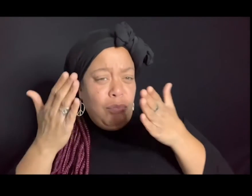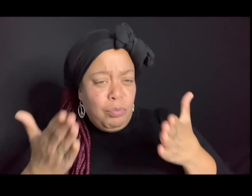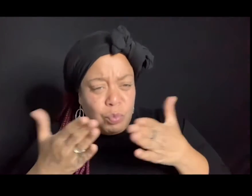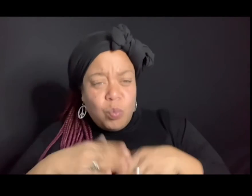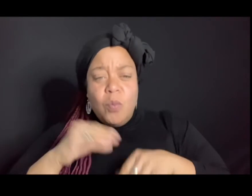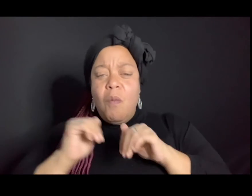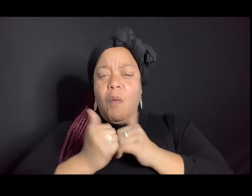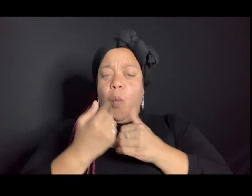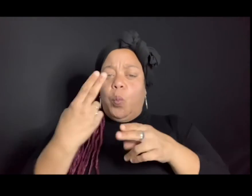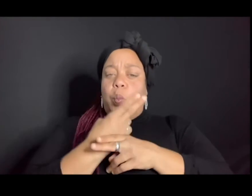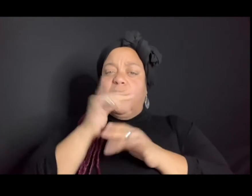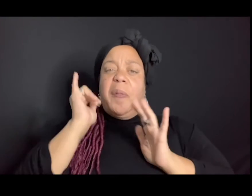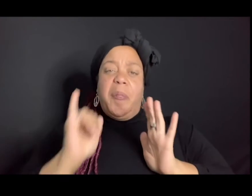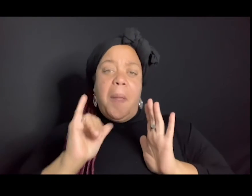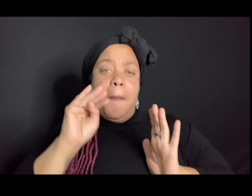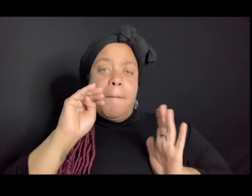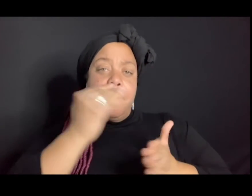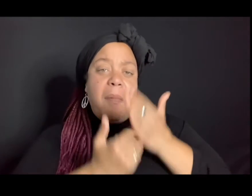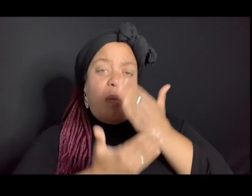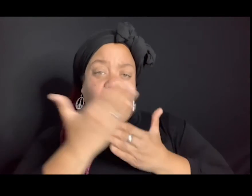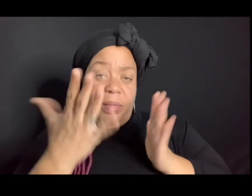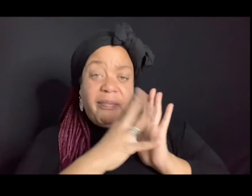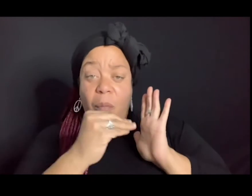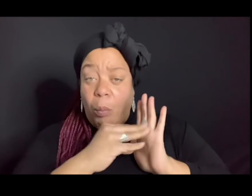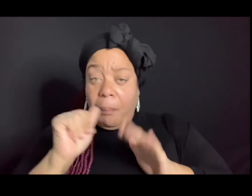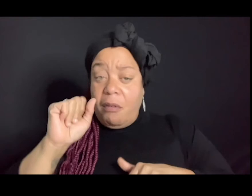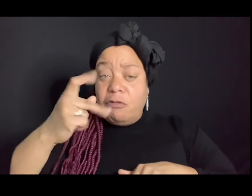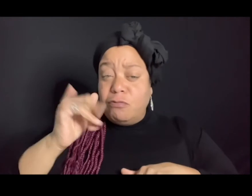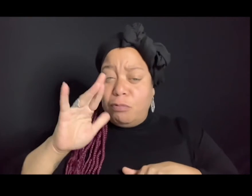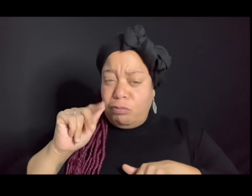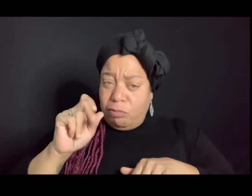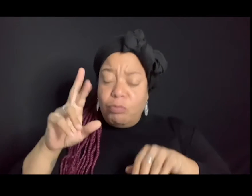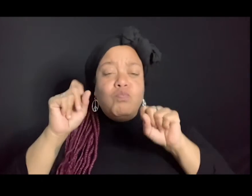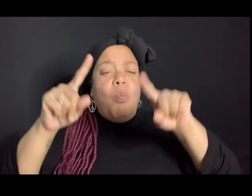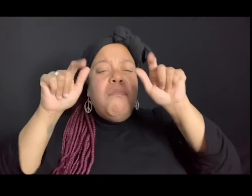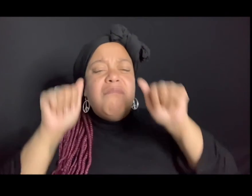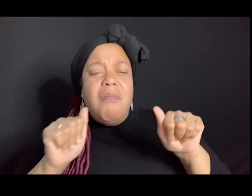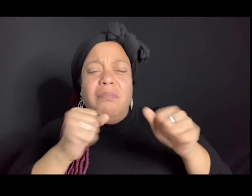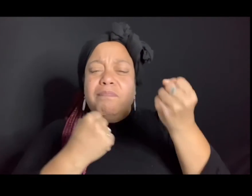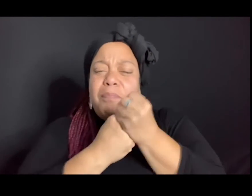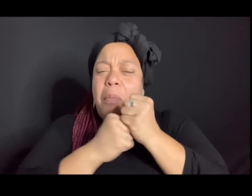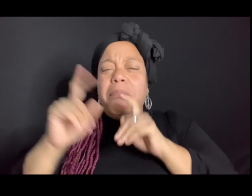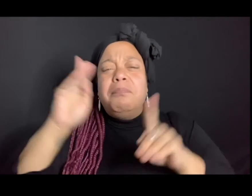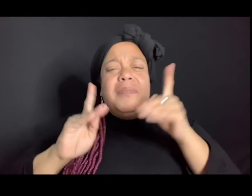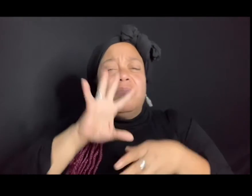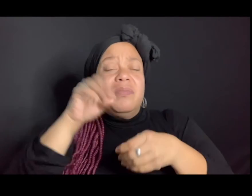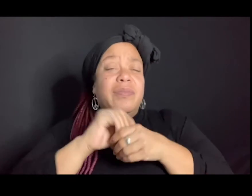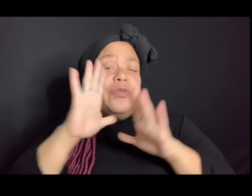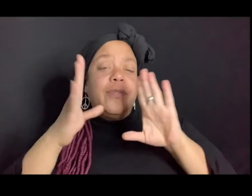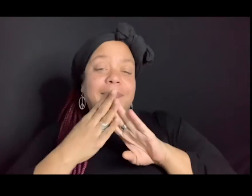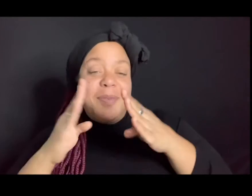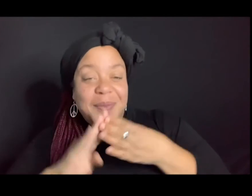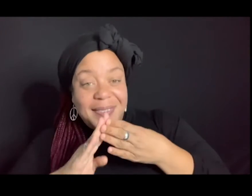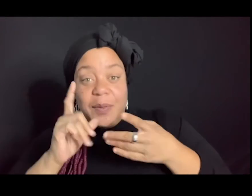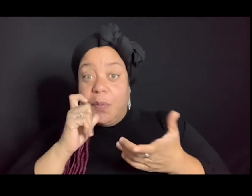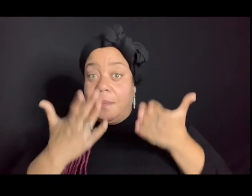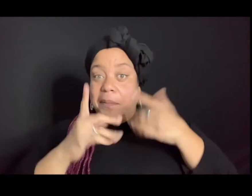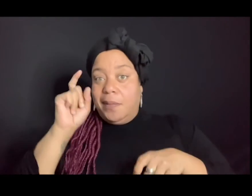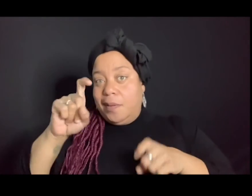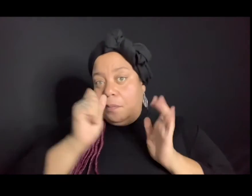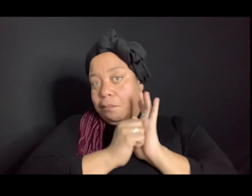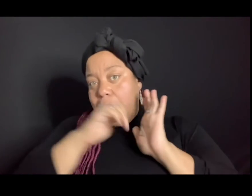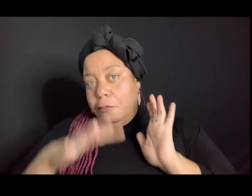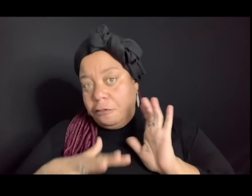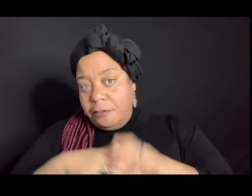a manual vacuum aspirator machine, because that's one of the ways that you too can support people in your community who might need abortions